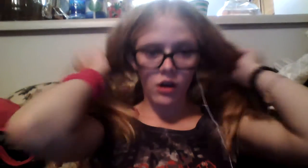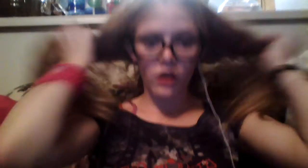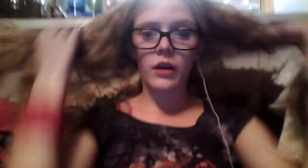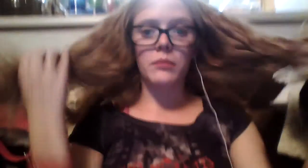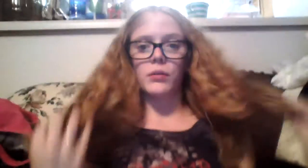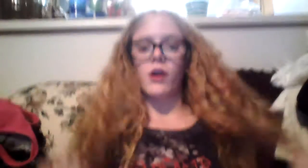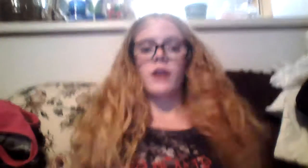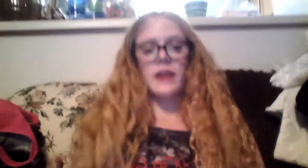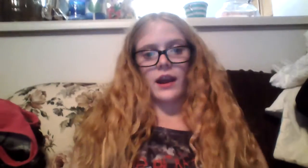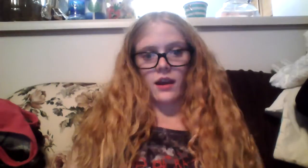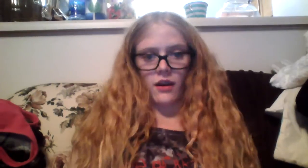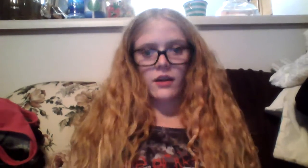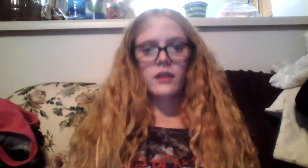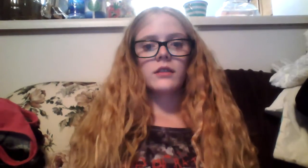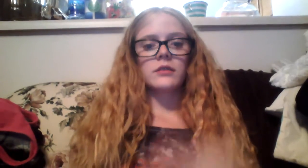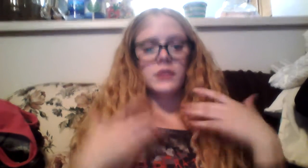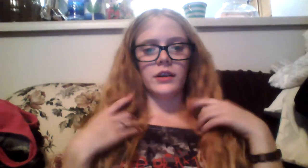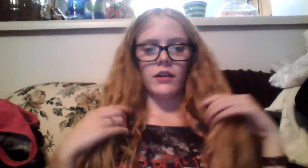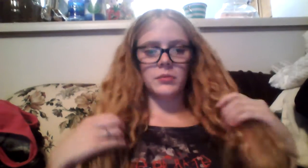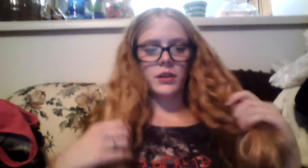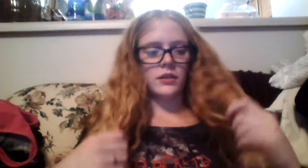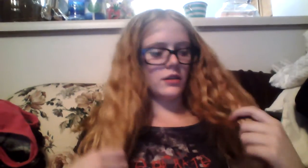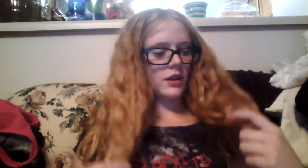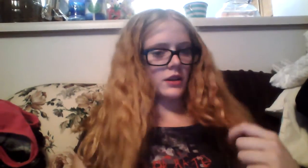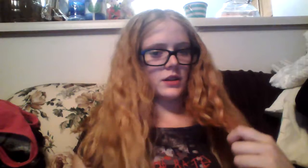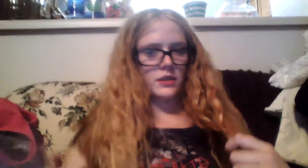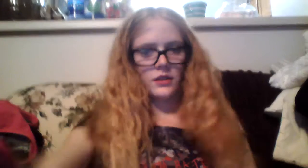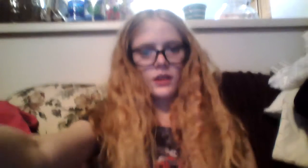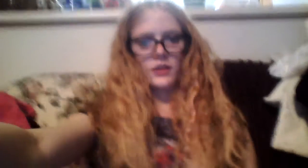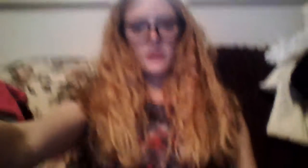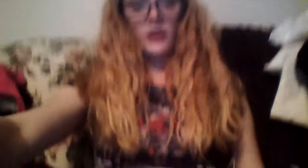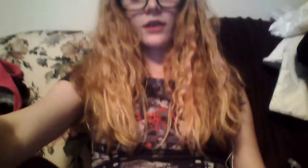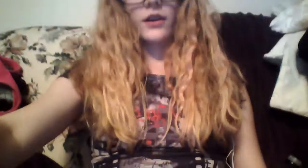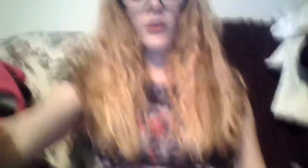long blonde hair, really long blonde hair,